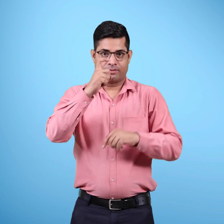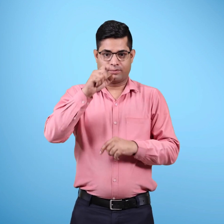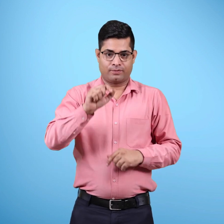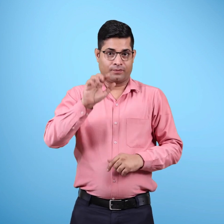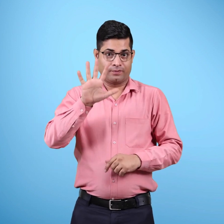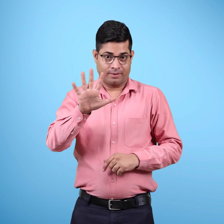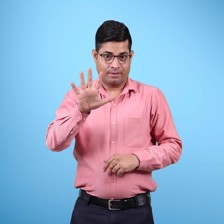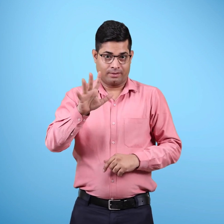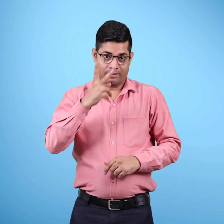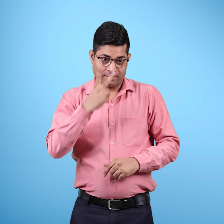Figure 7.5